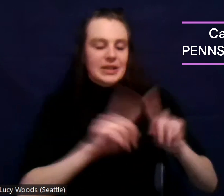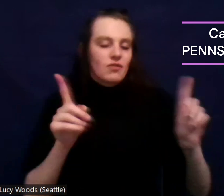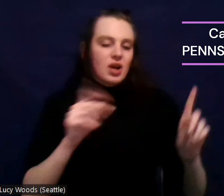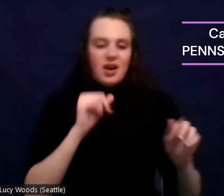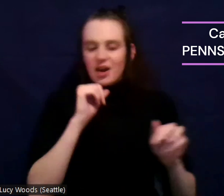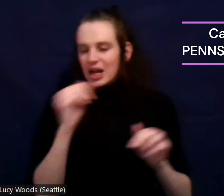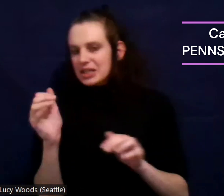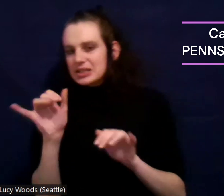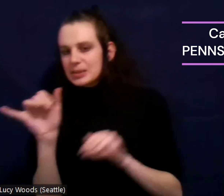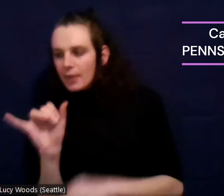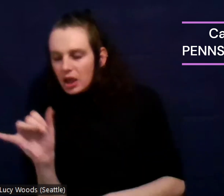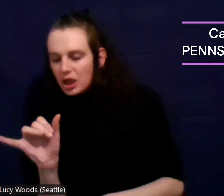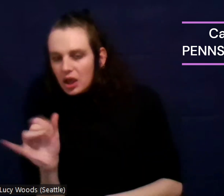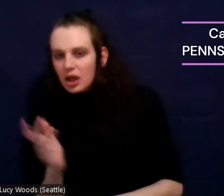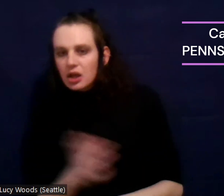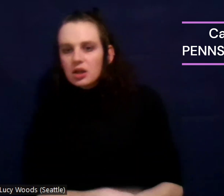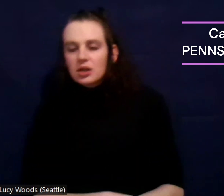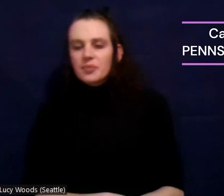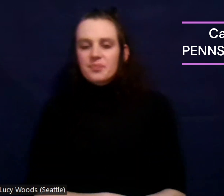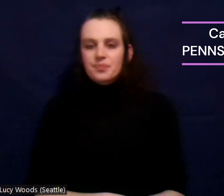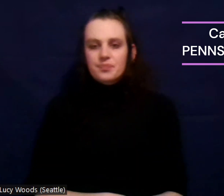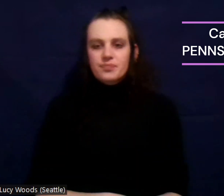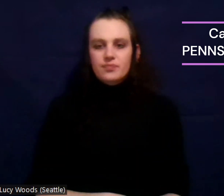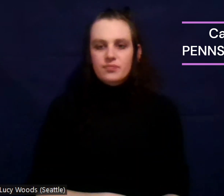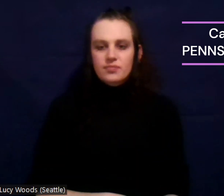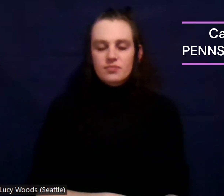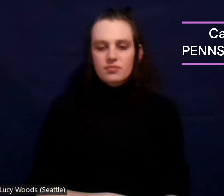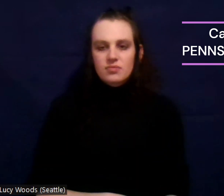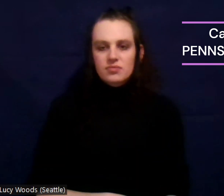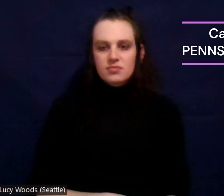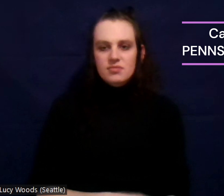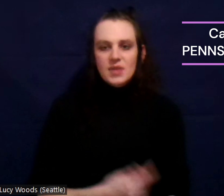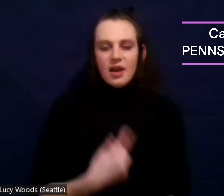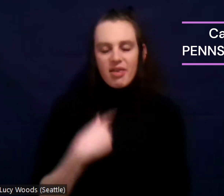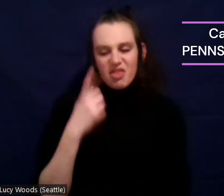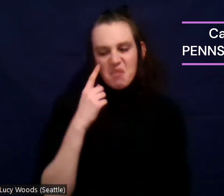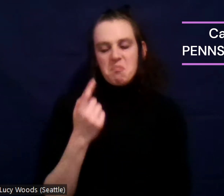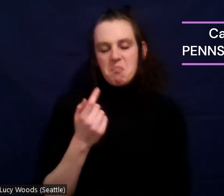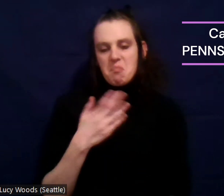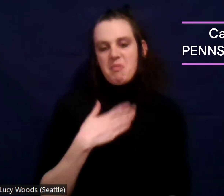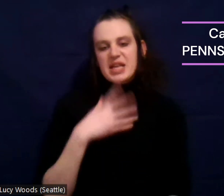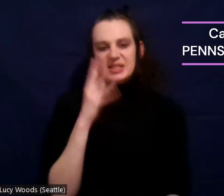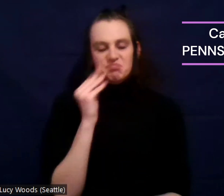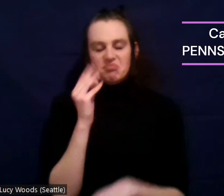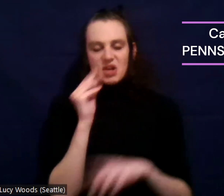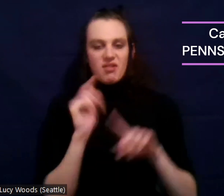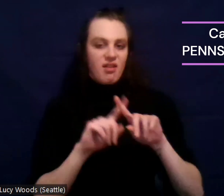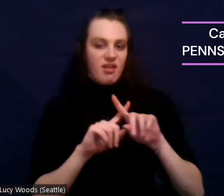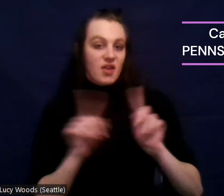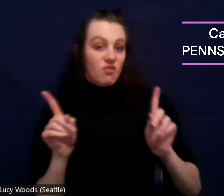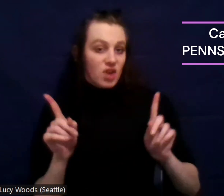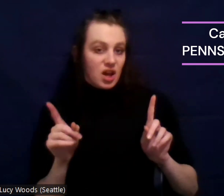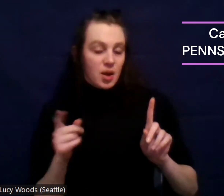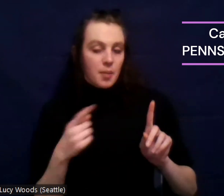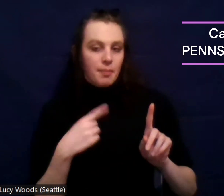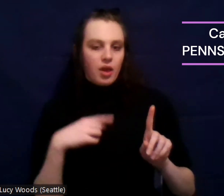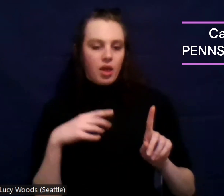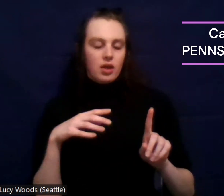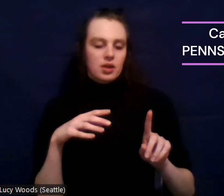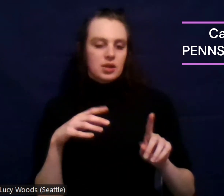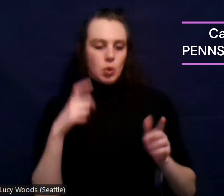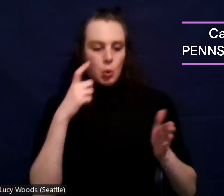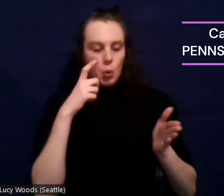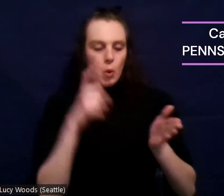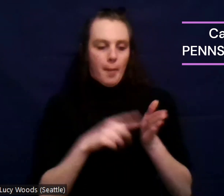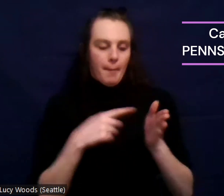I did not, have all the same experiences. Like I like to say that I caught this early before it got really